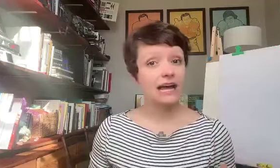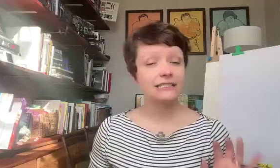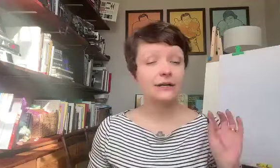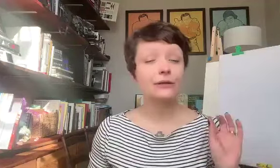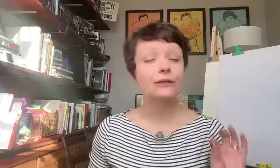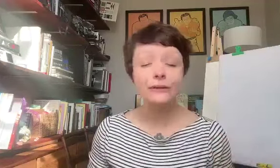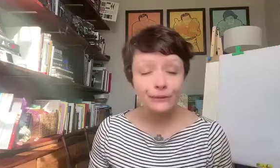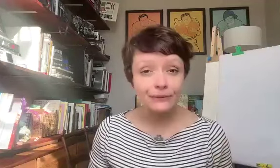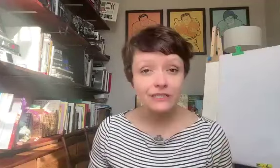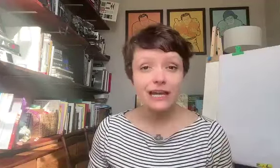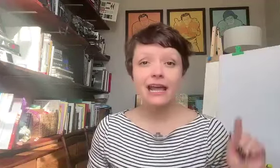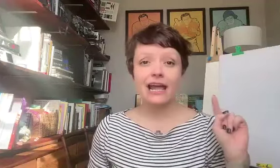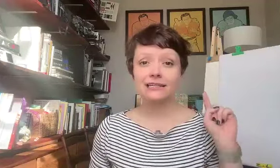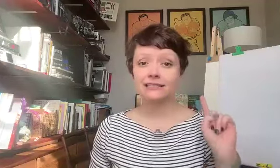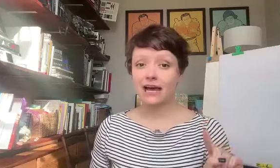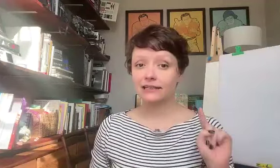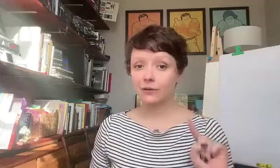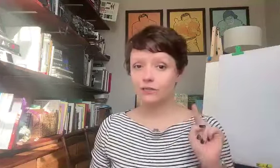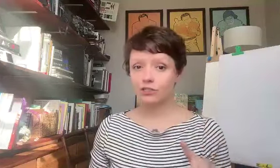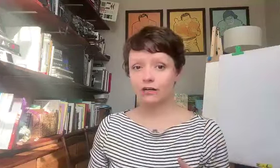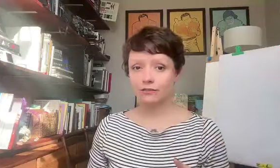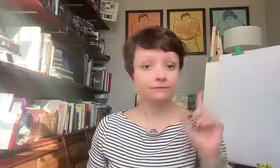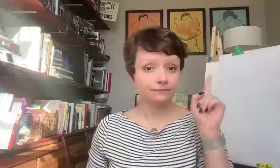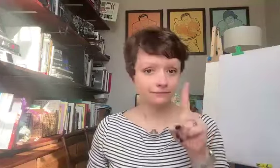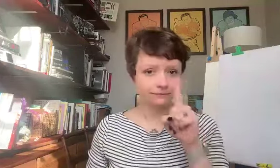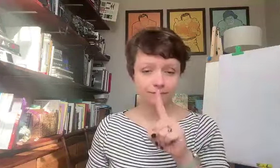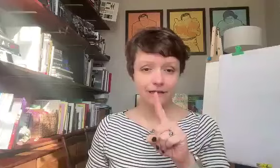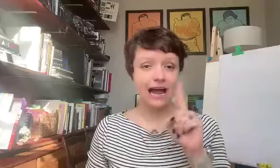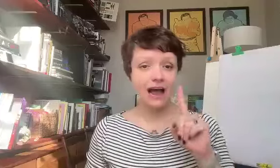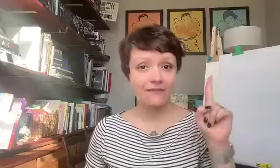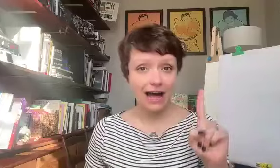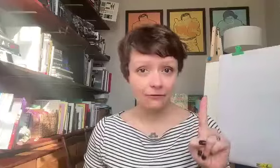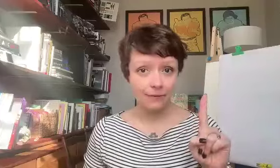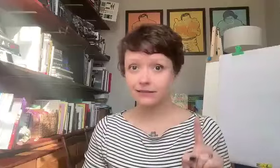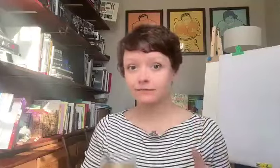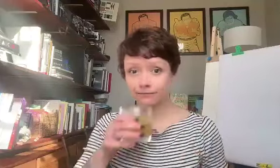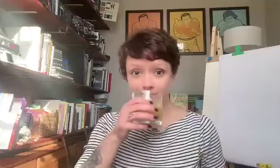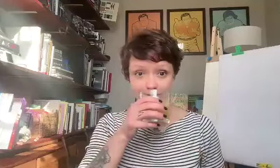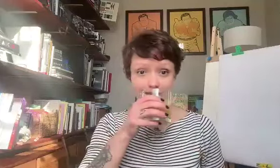slides includes a sign language chart of alphabets. Okay?